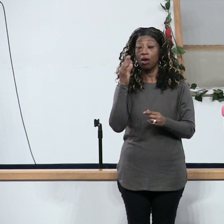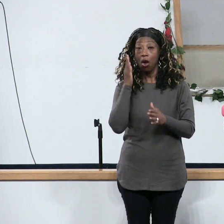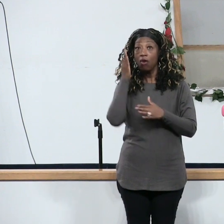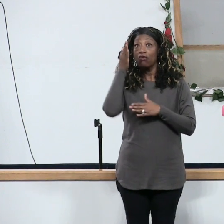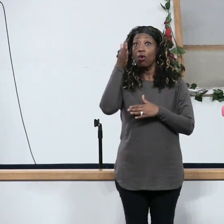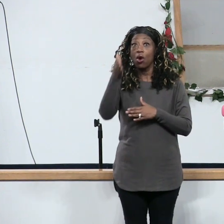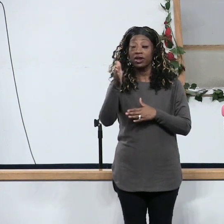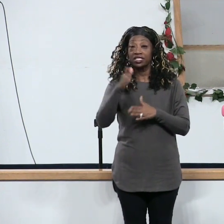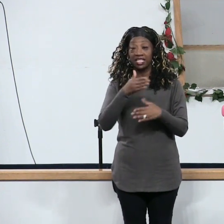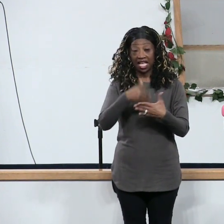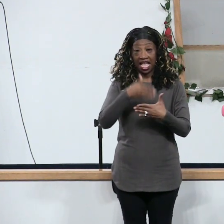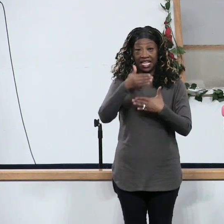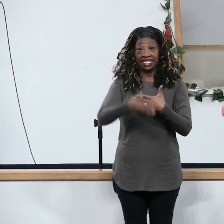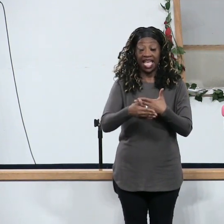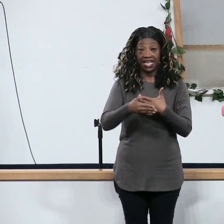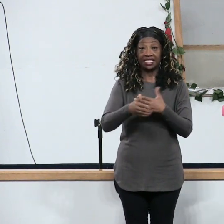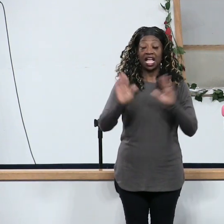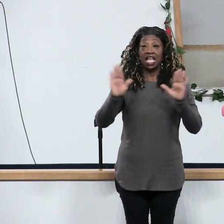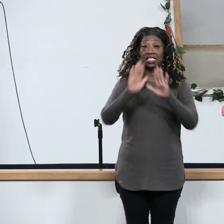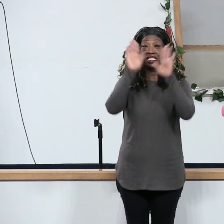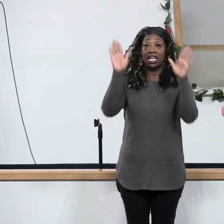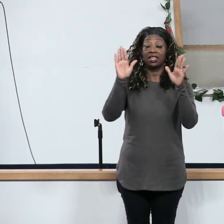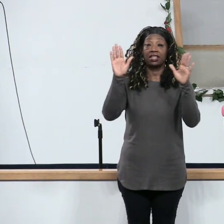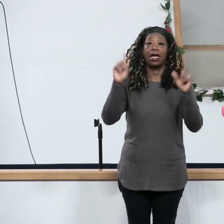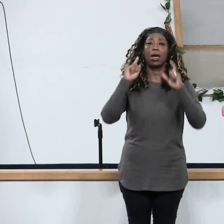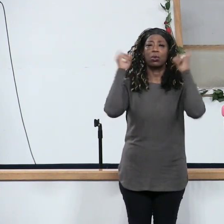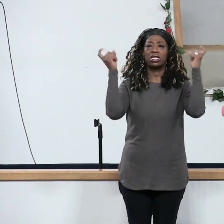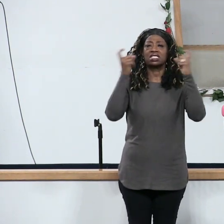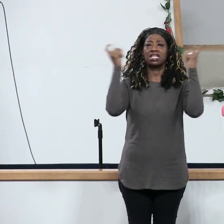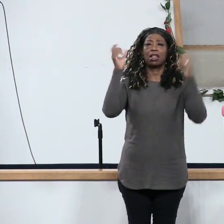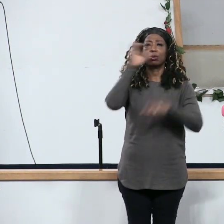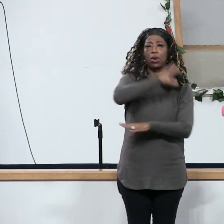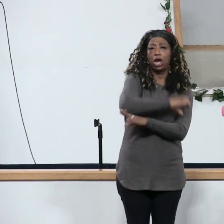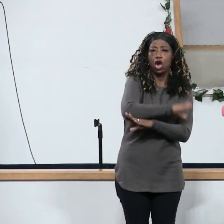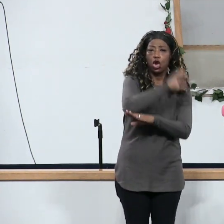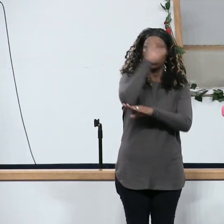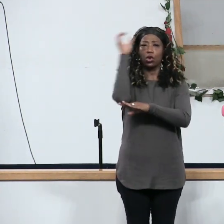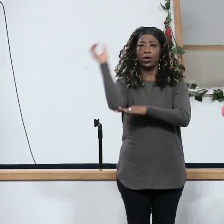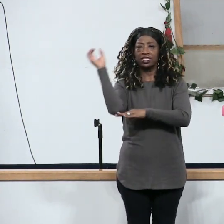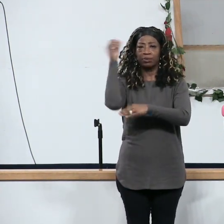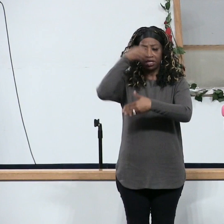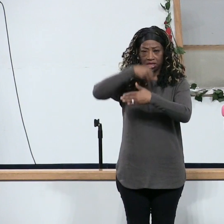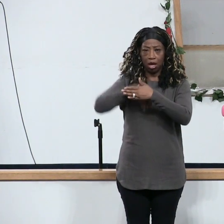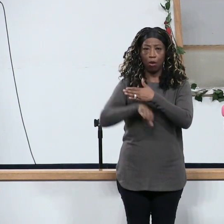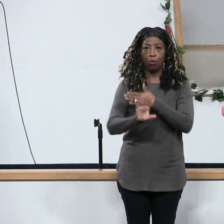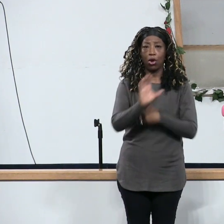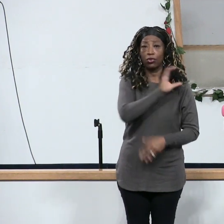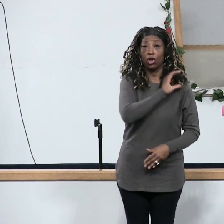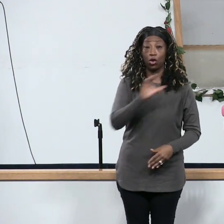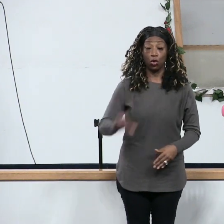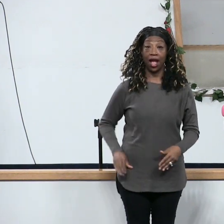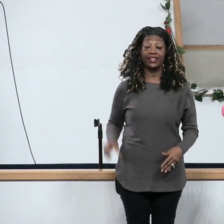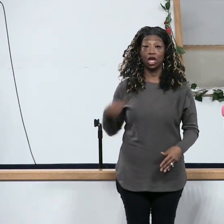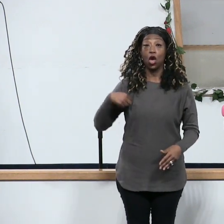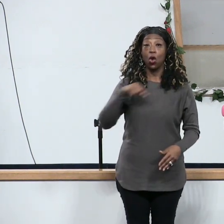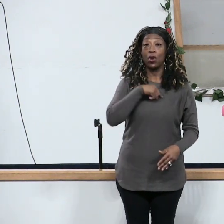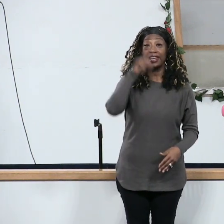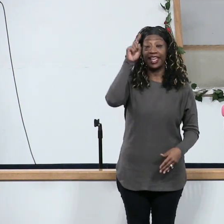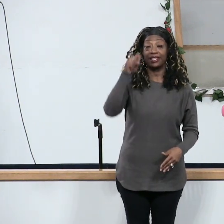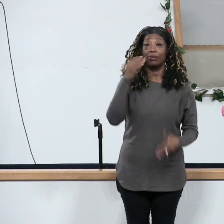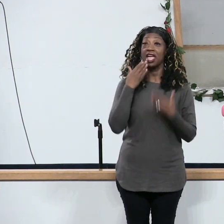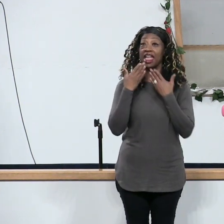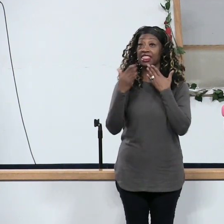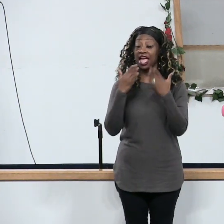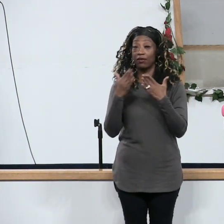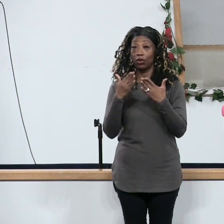we think about Christmas and we celebrate the birth of Christ, that we need to be thankful. As a matter of fact, we